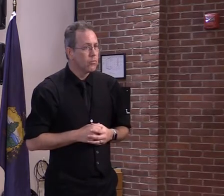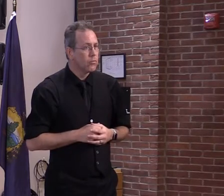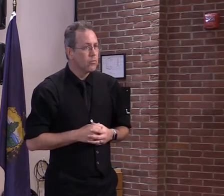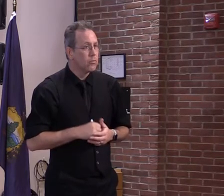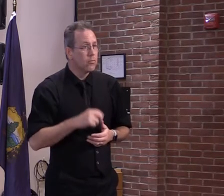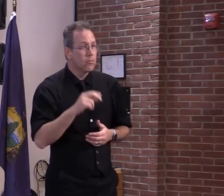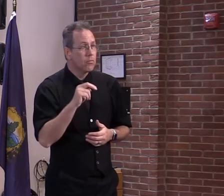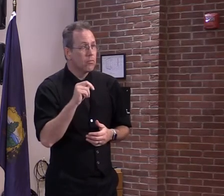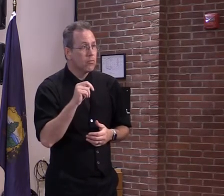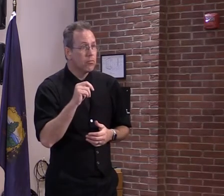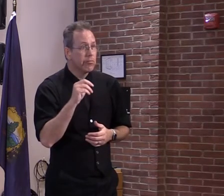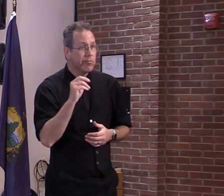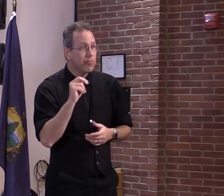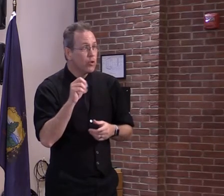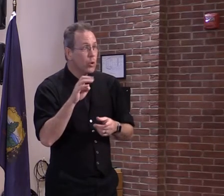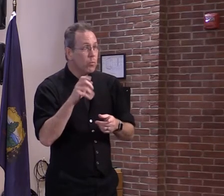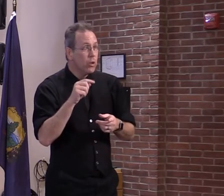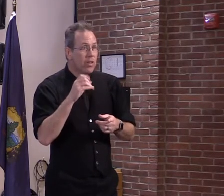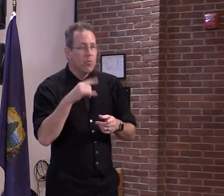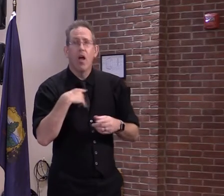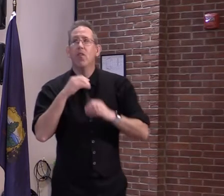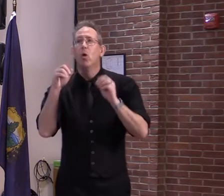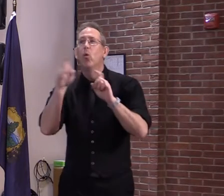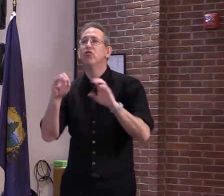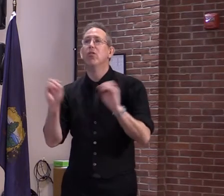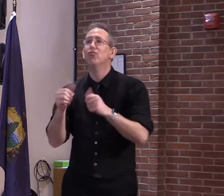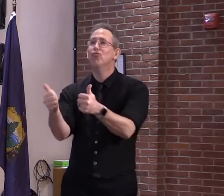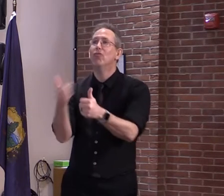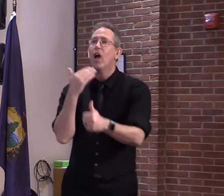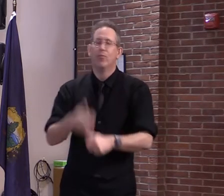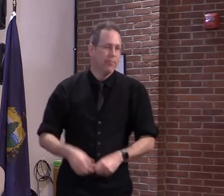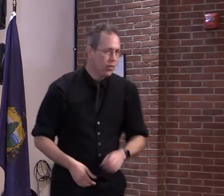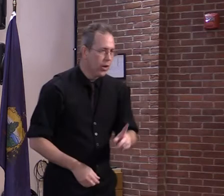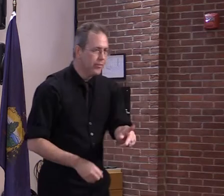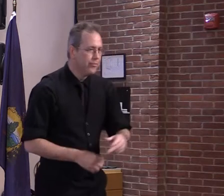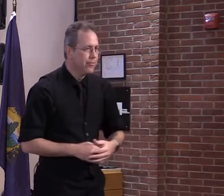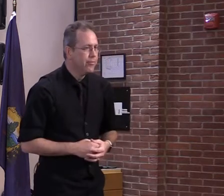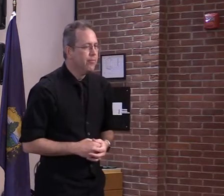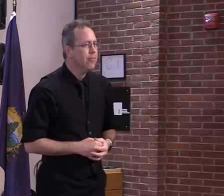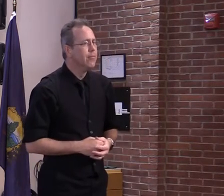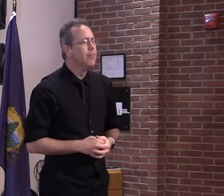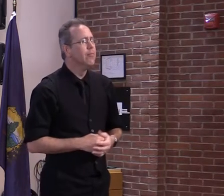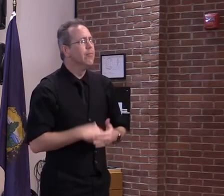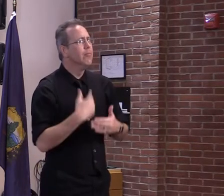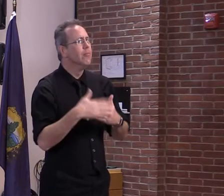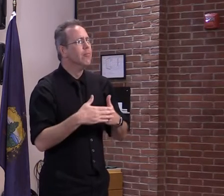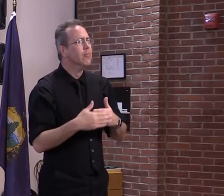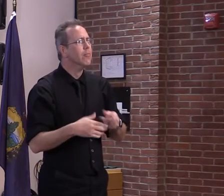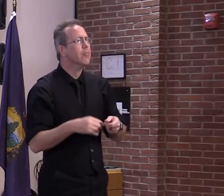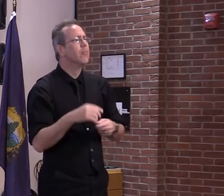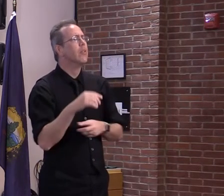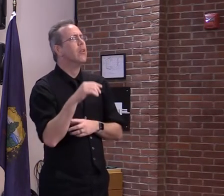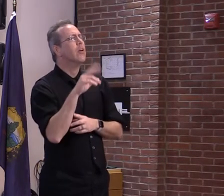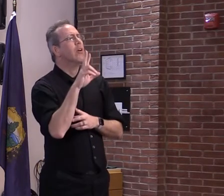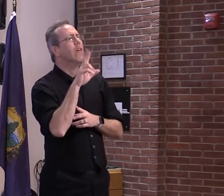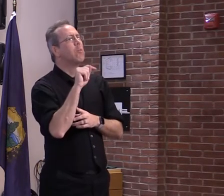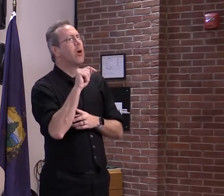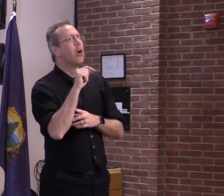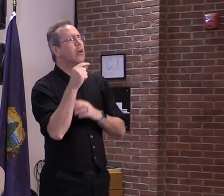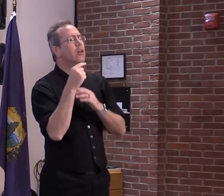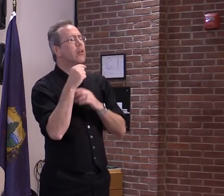Yep, no questions today, thanks. Thank you, Ed. Guy Page, Vermont Daily Chronicle.